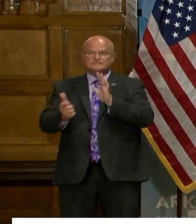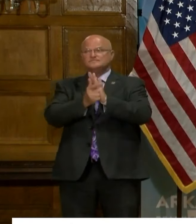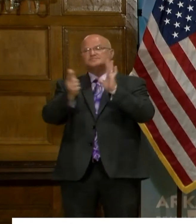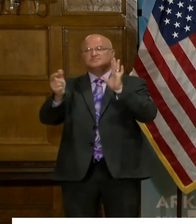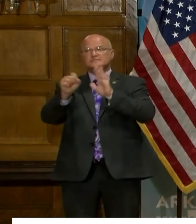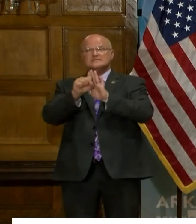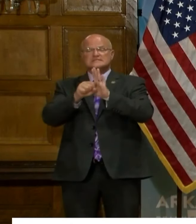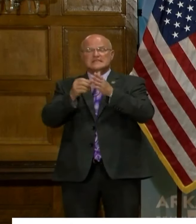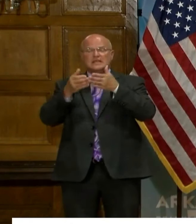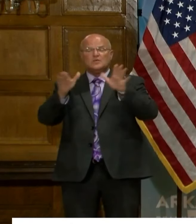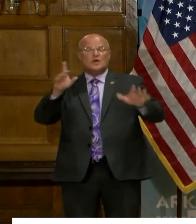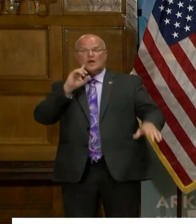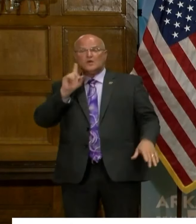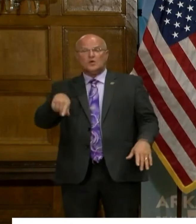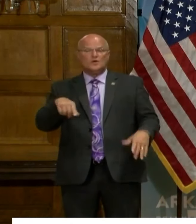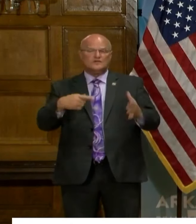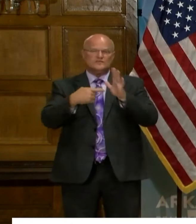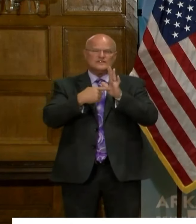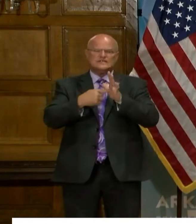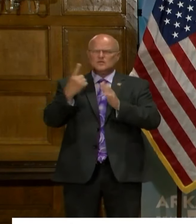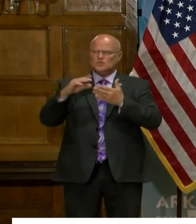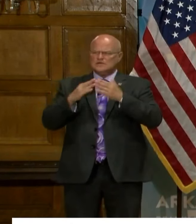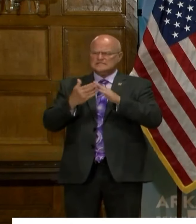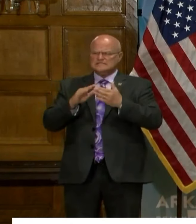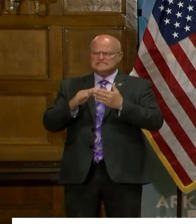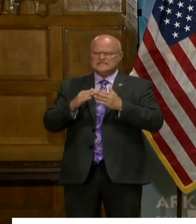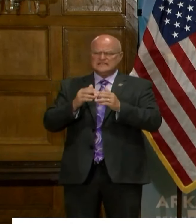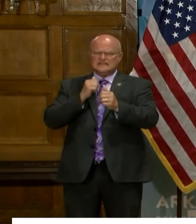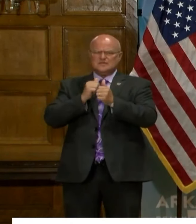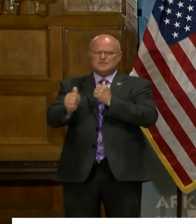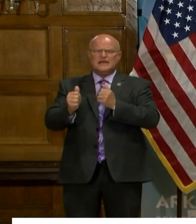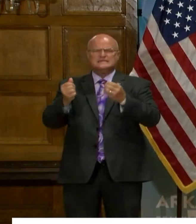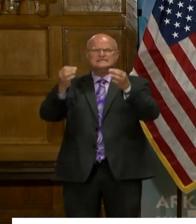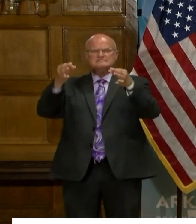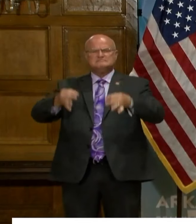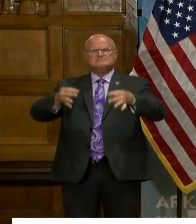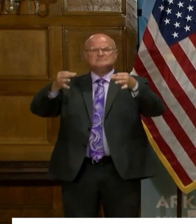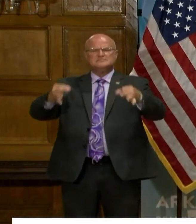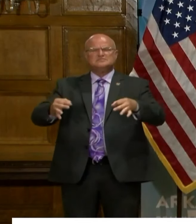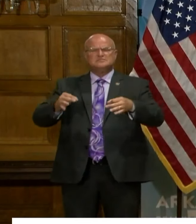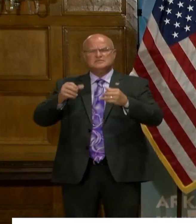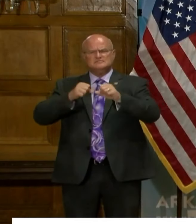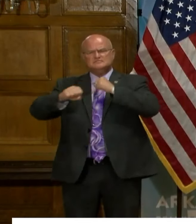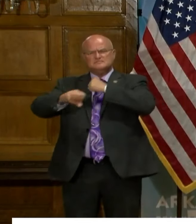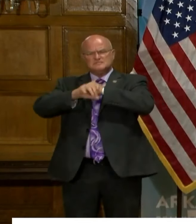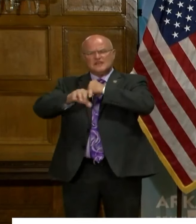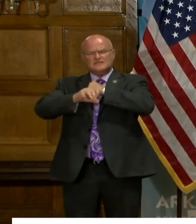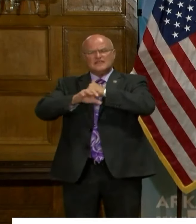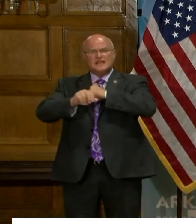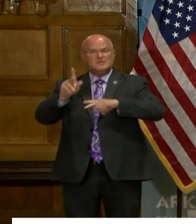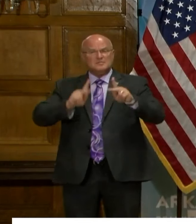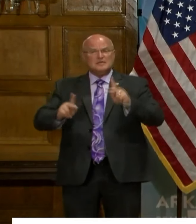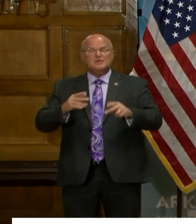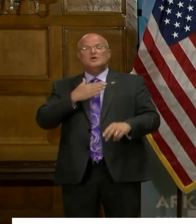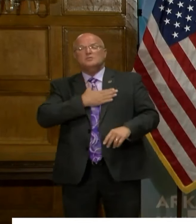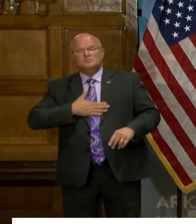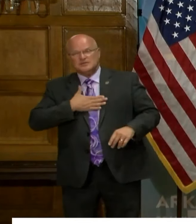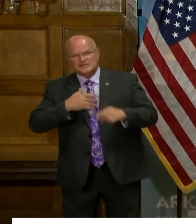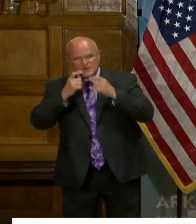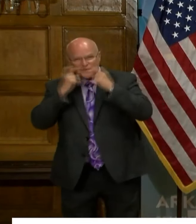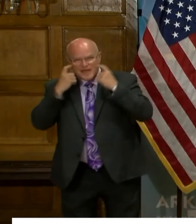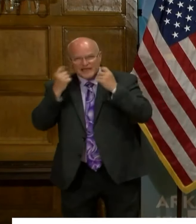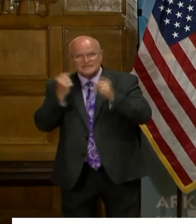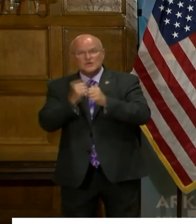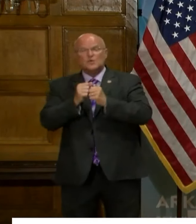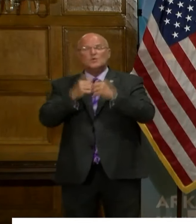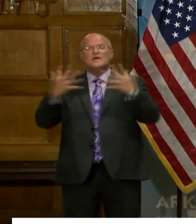our statewide order. For example, one city council, they're passing resolutions just simply advocating for everybody to wear masks